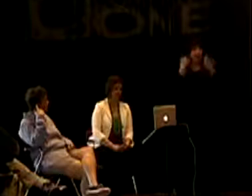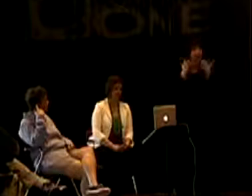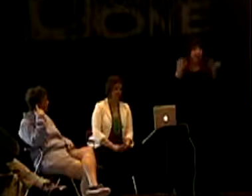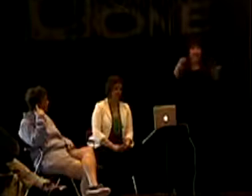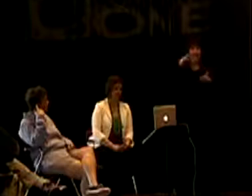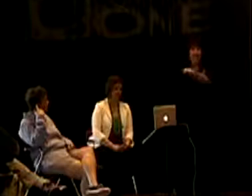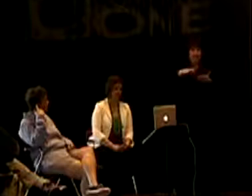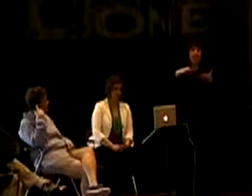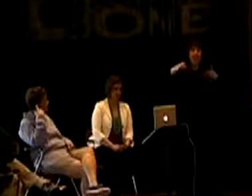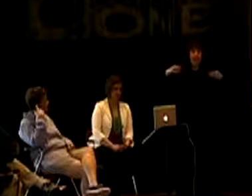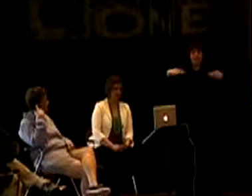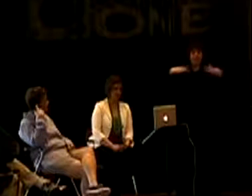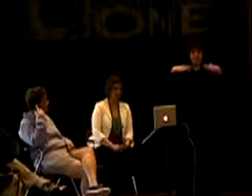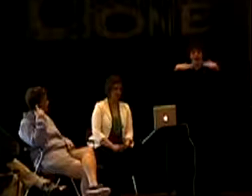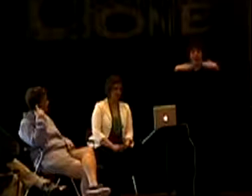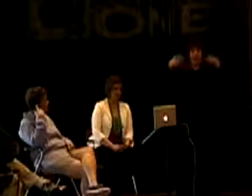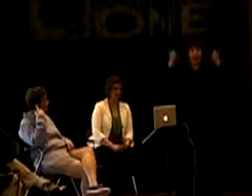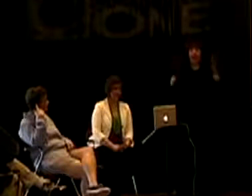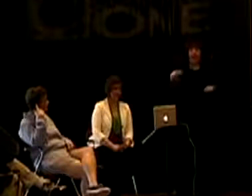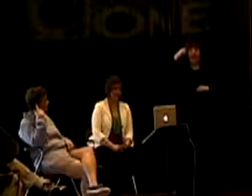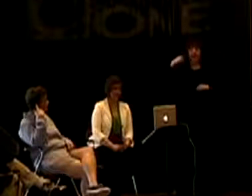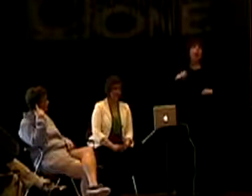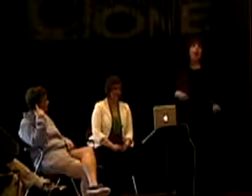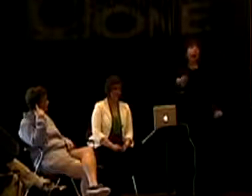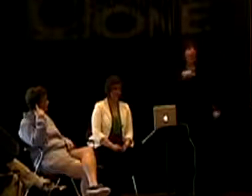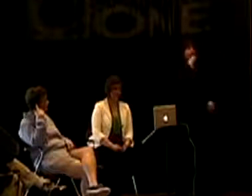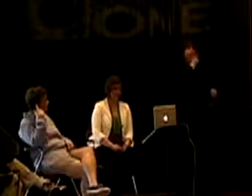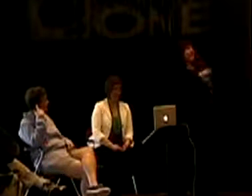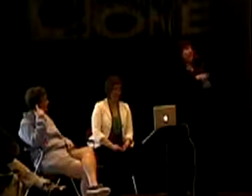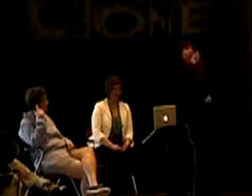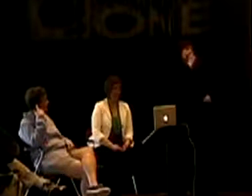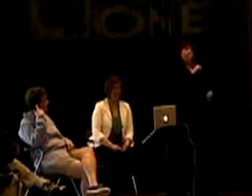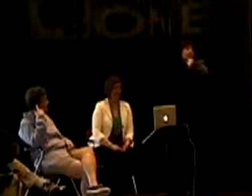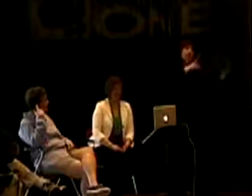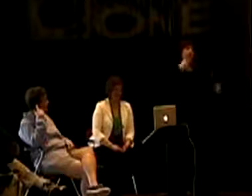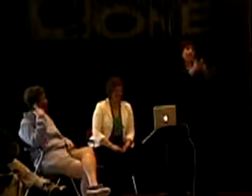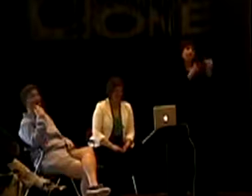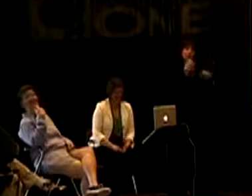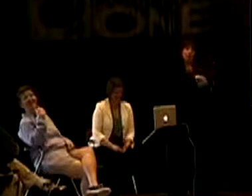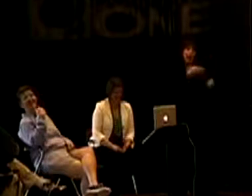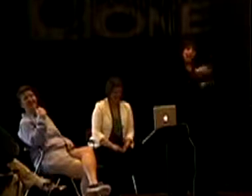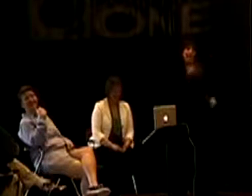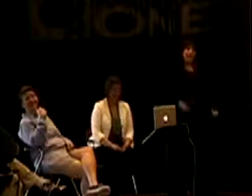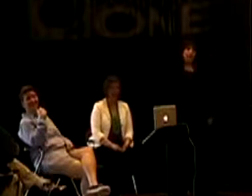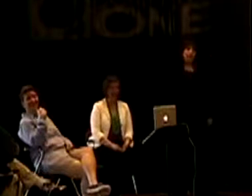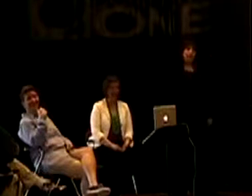thing for me. I'm not kidding. You're gonna end up with no ice cream for dessert.